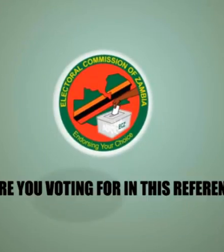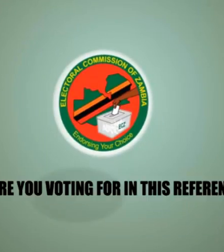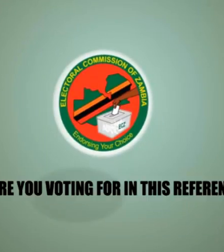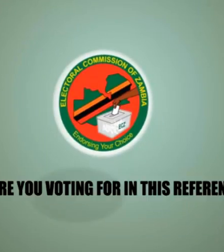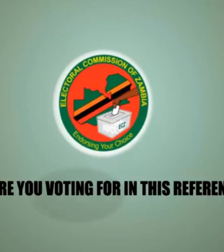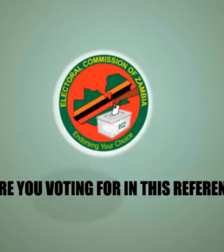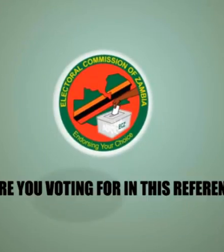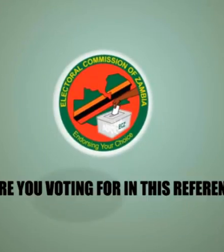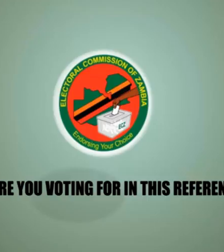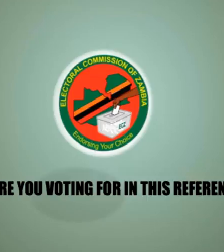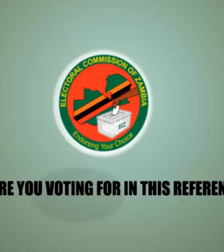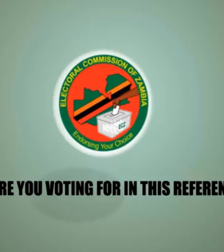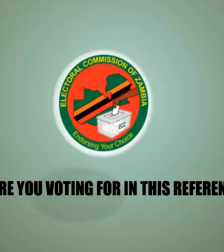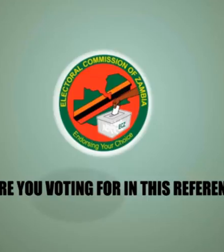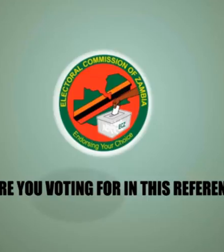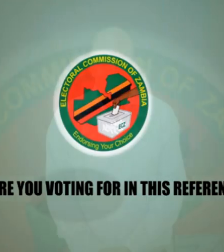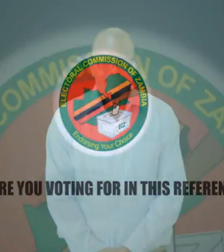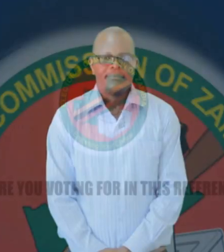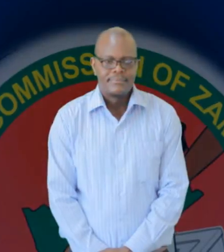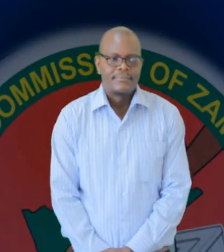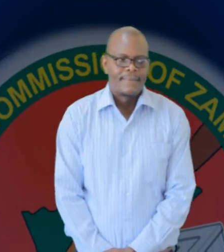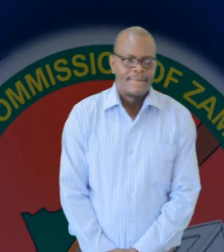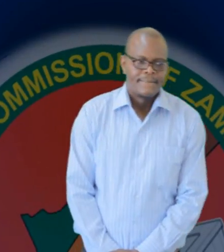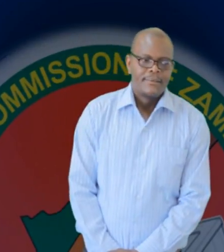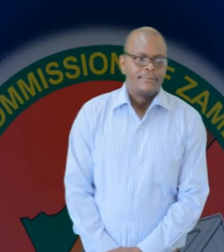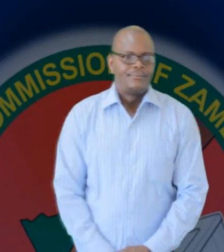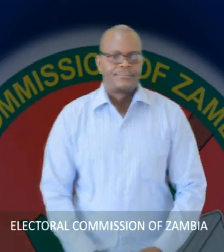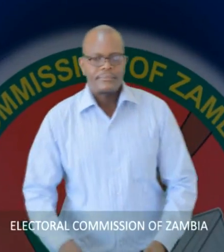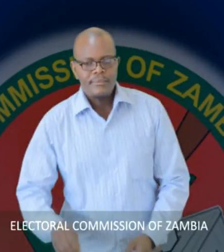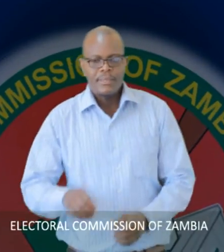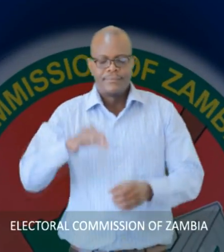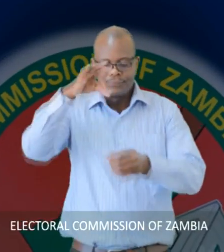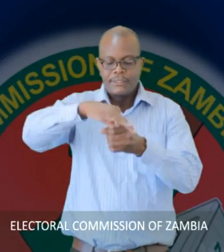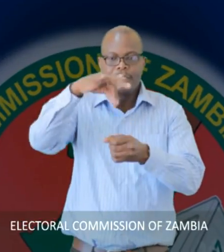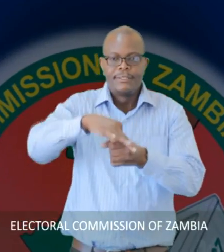choice. It is your voice. Electoral Commission of Zambia.